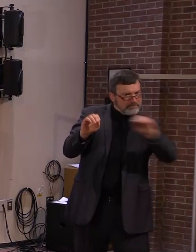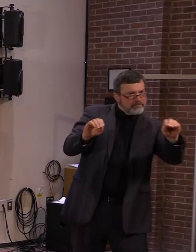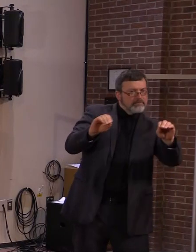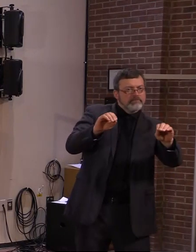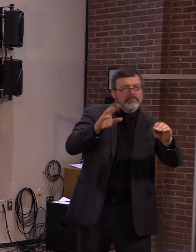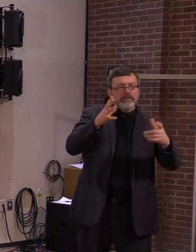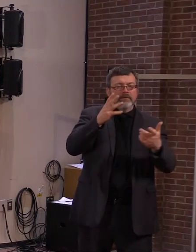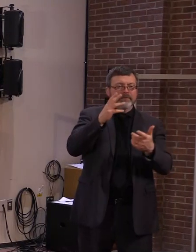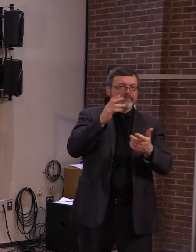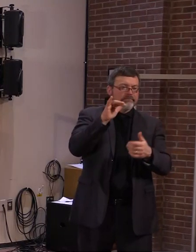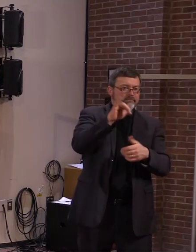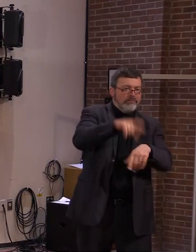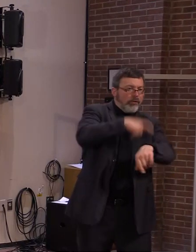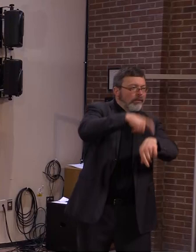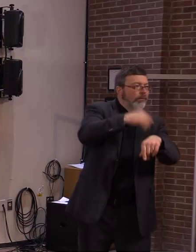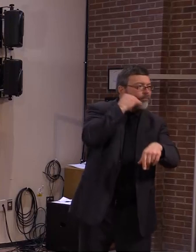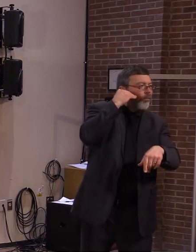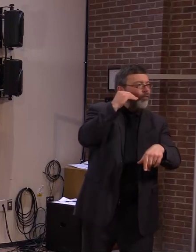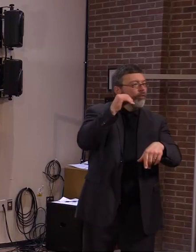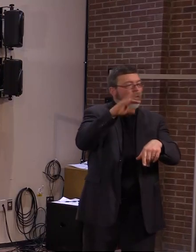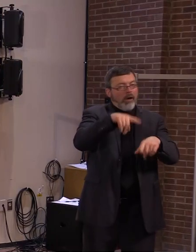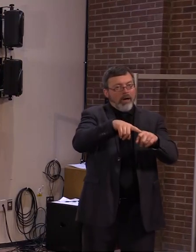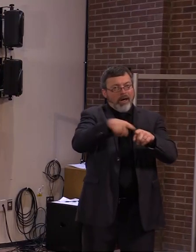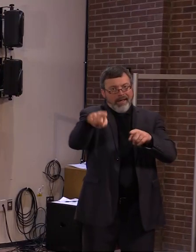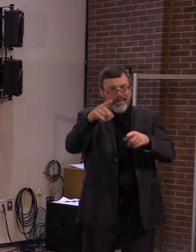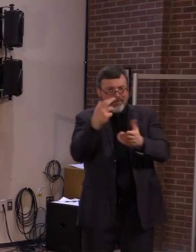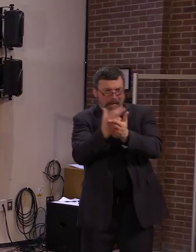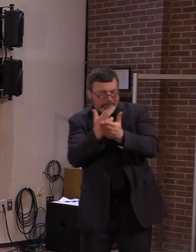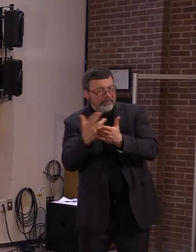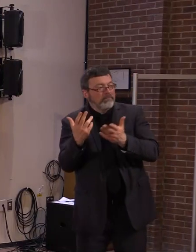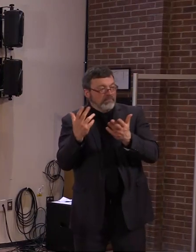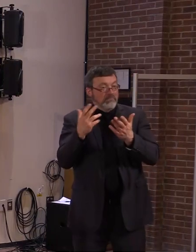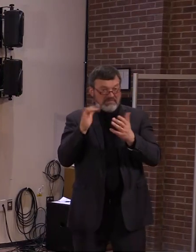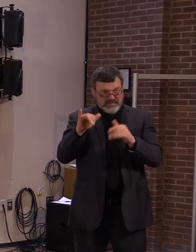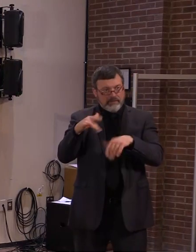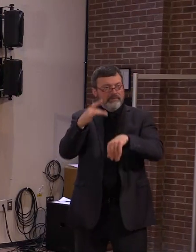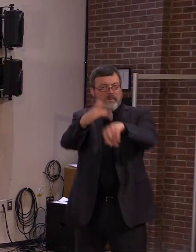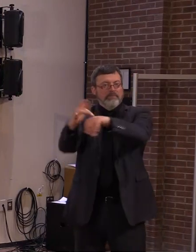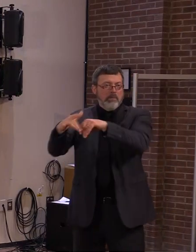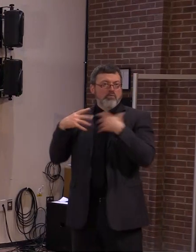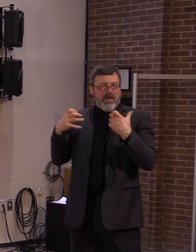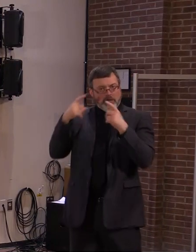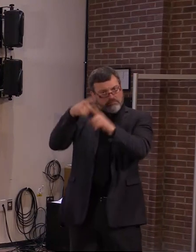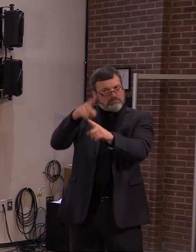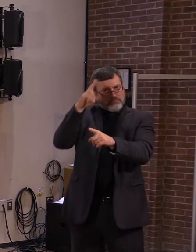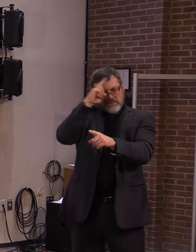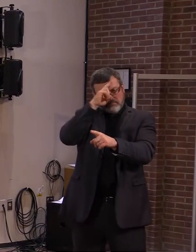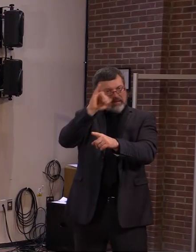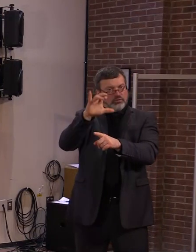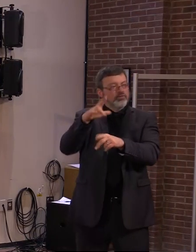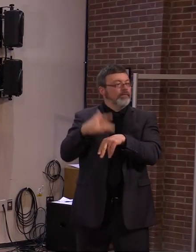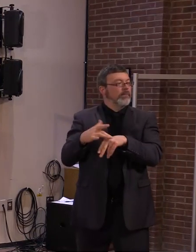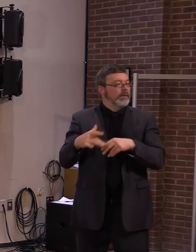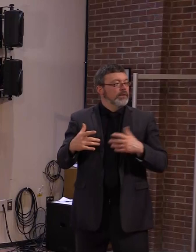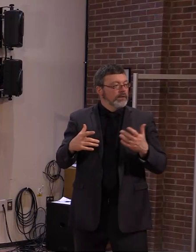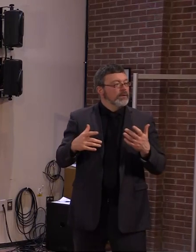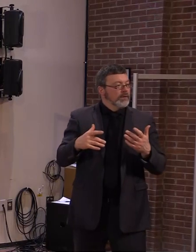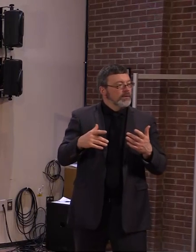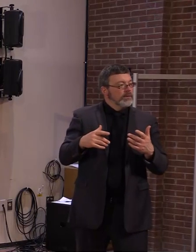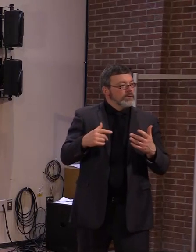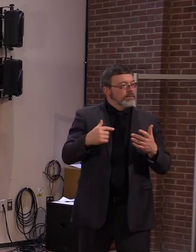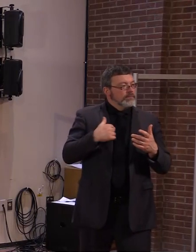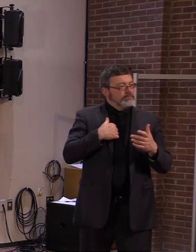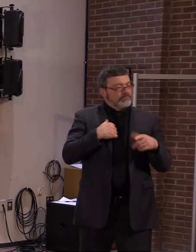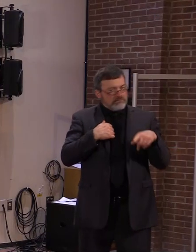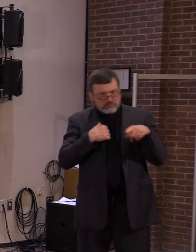ICU into other beds, med-surge beds, and sort of a step-down arrangement. So that's what we've been